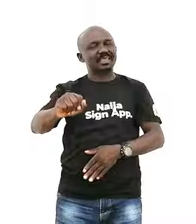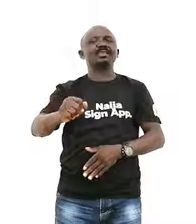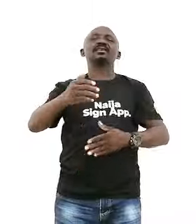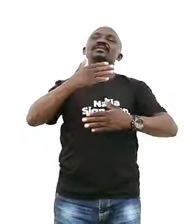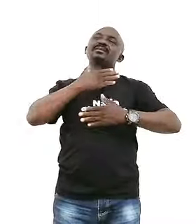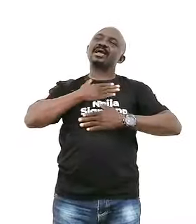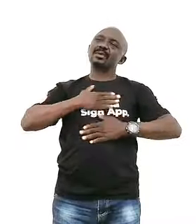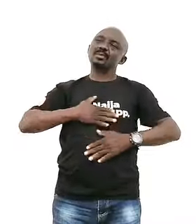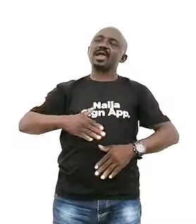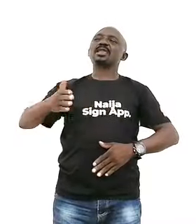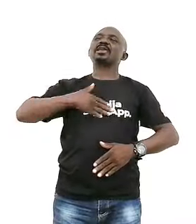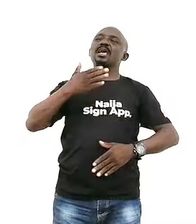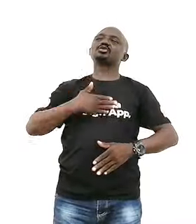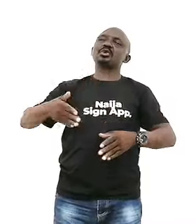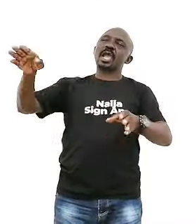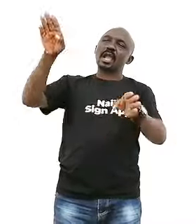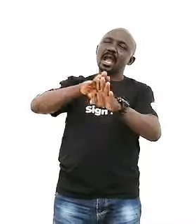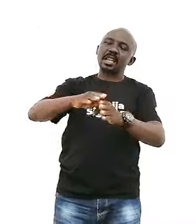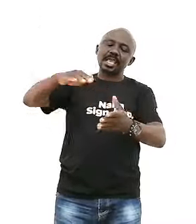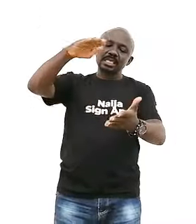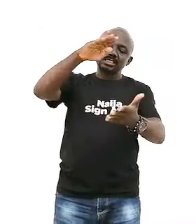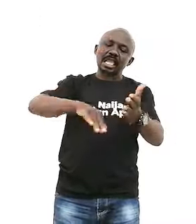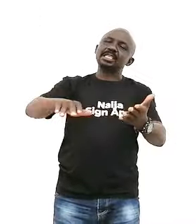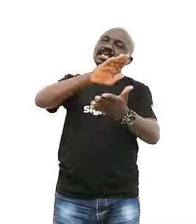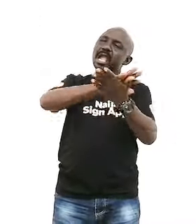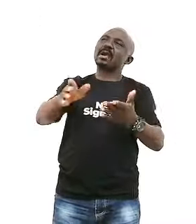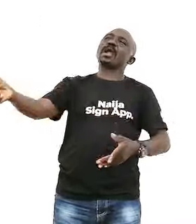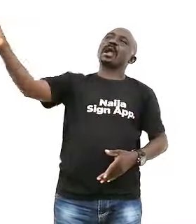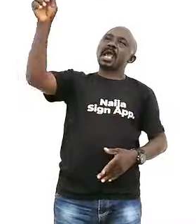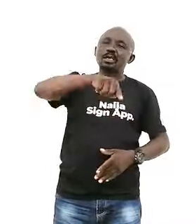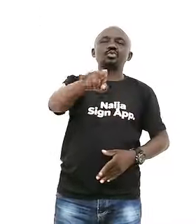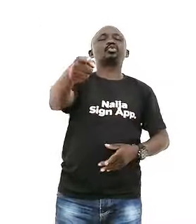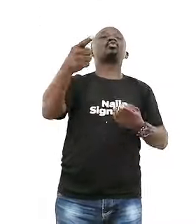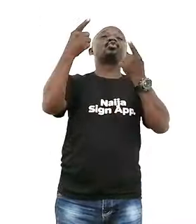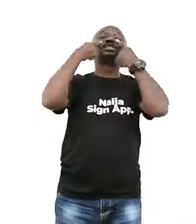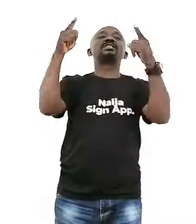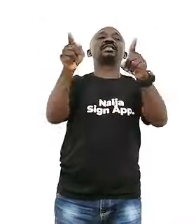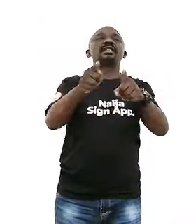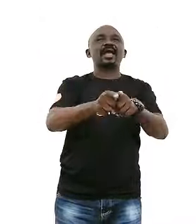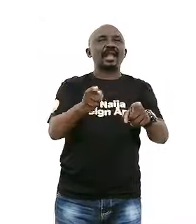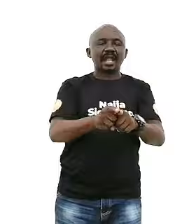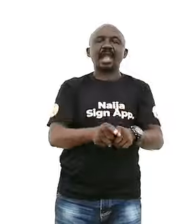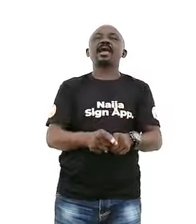see linguistic diversity as their unifying factor. Thank you for coming around again today. Thank